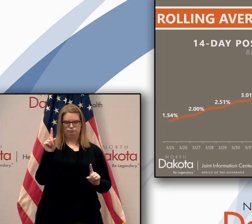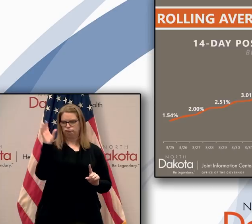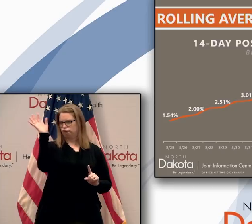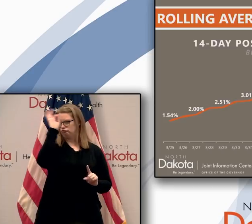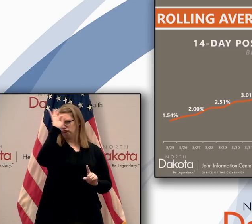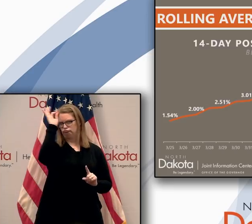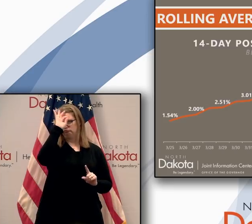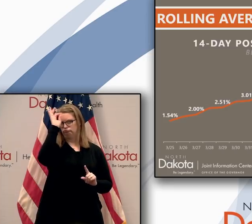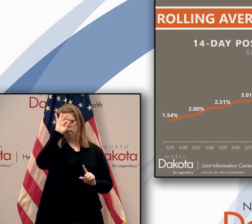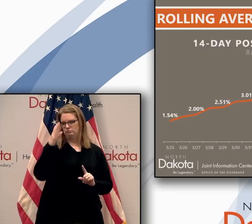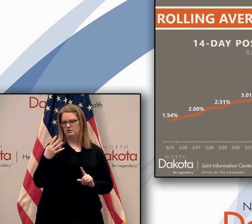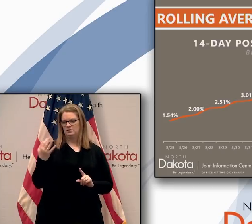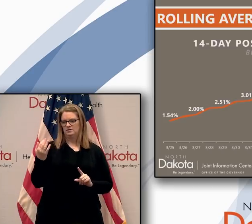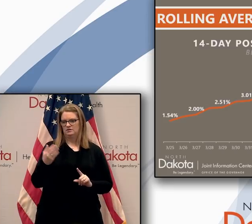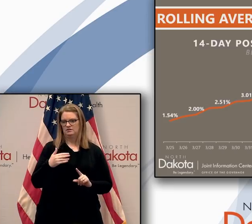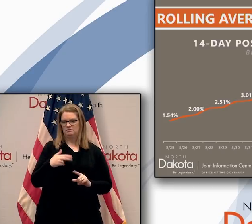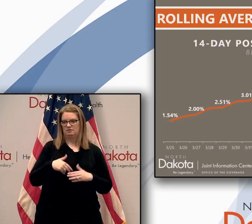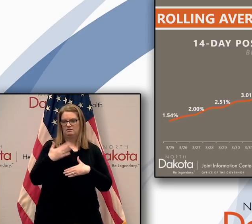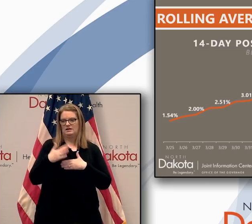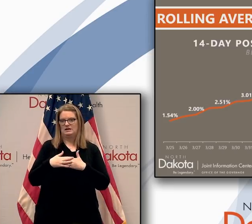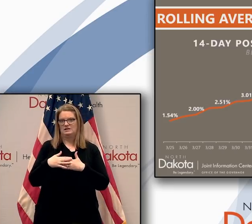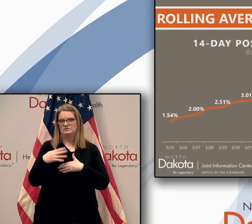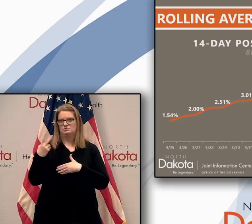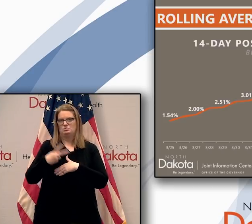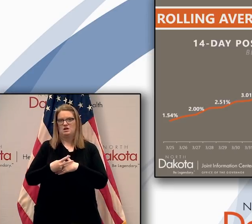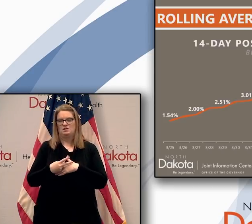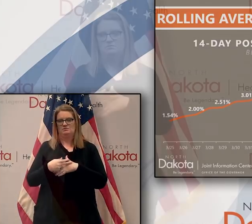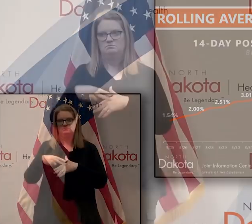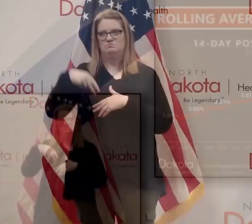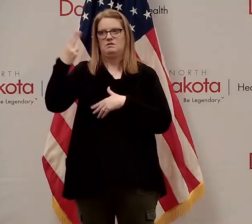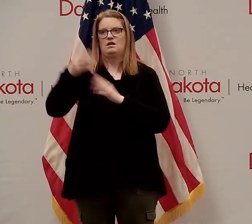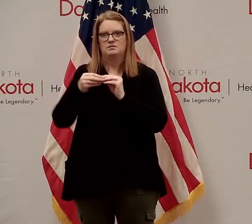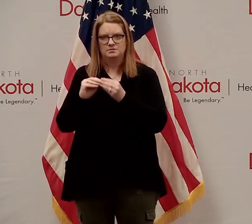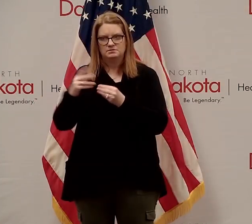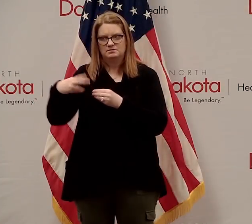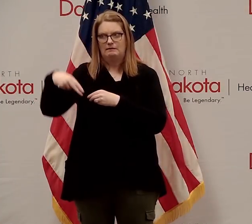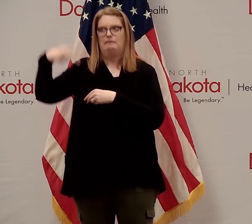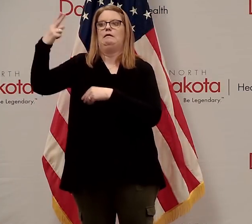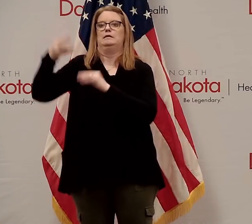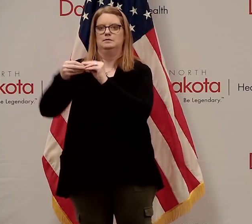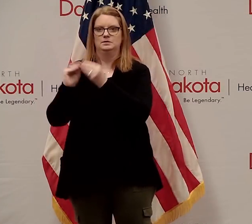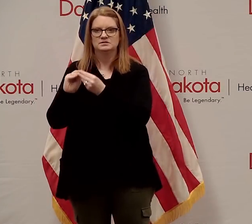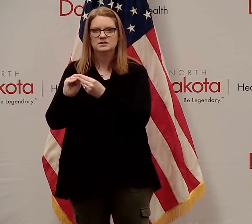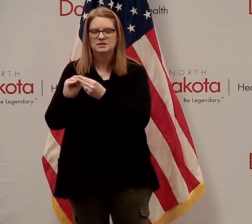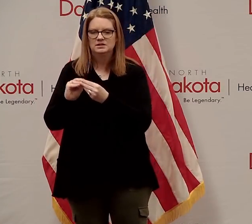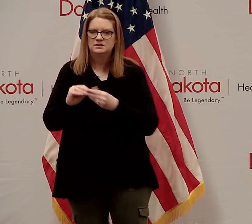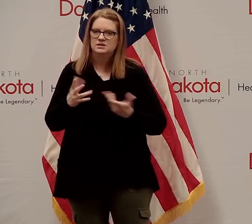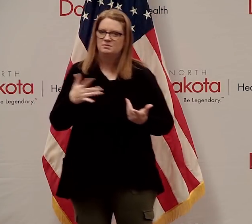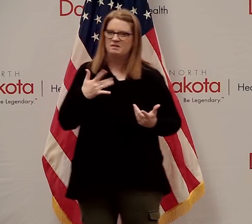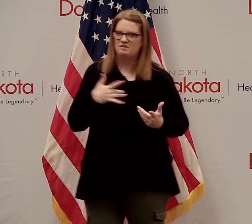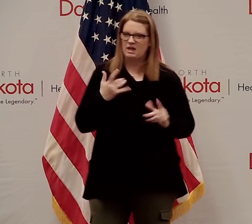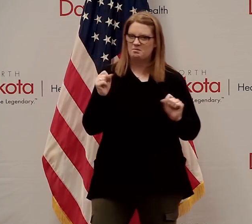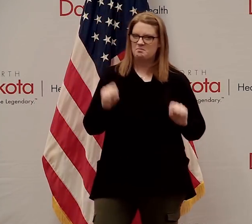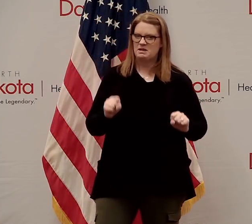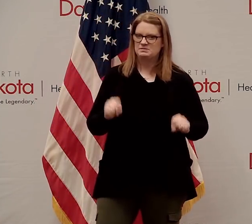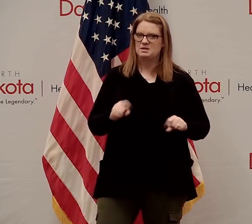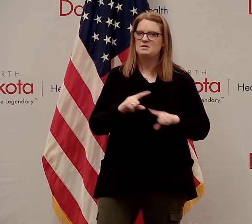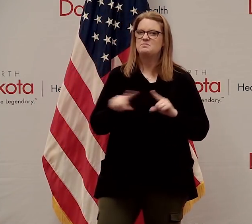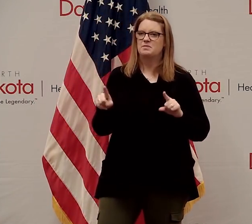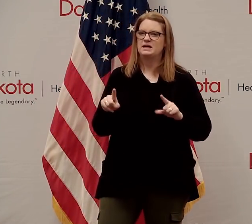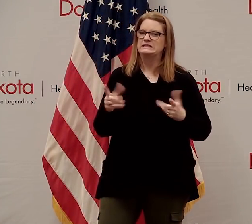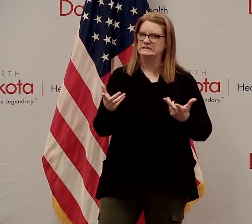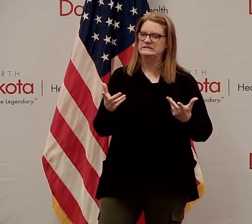our largest and then our next largest day in the following 2 days, but we knew it was a distinct possibility, and we talked about it because we were coming out